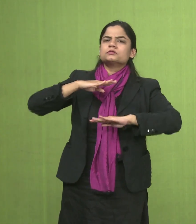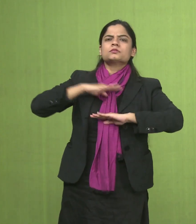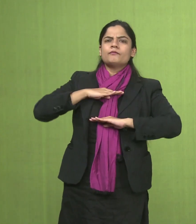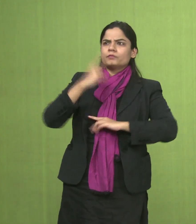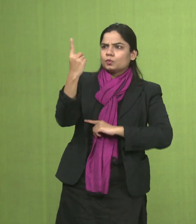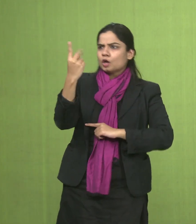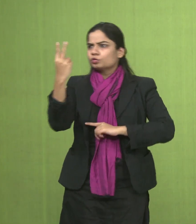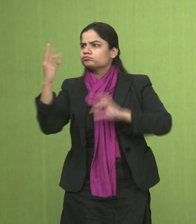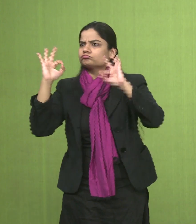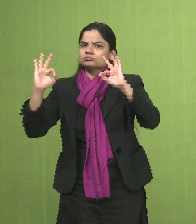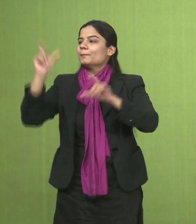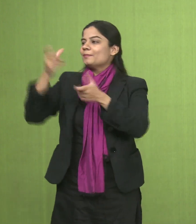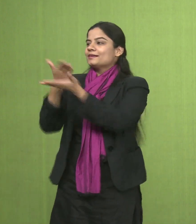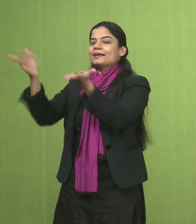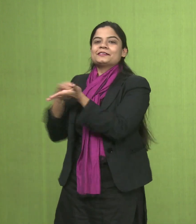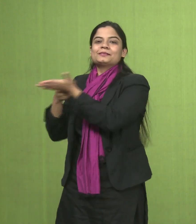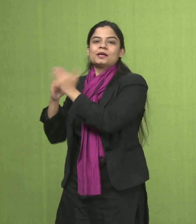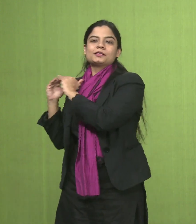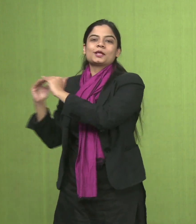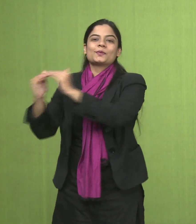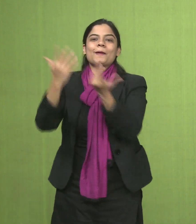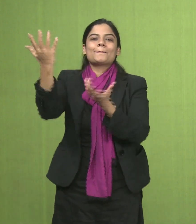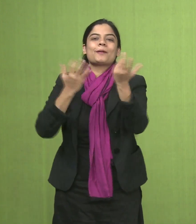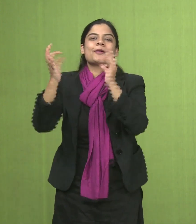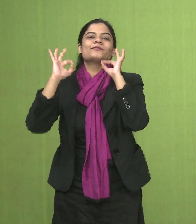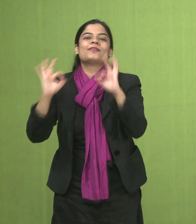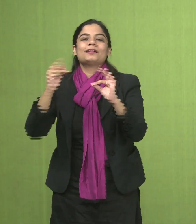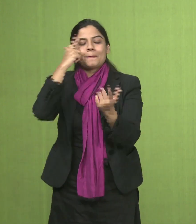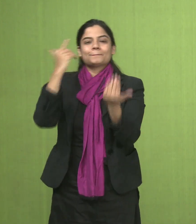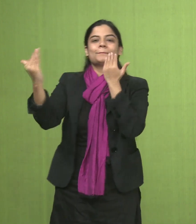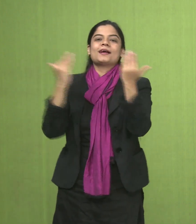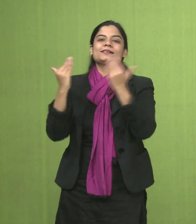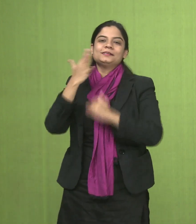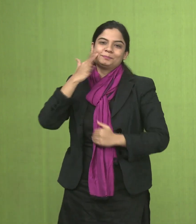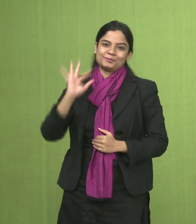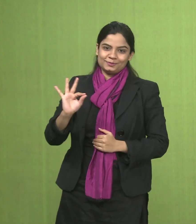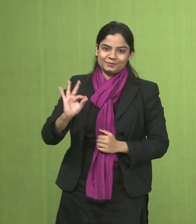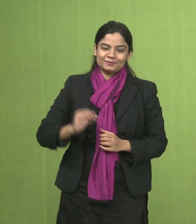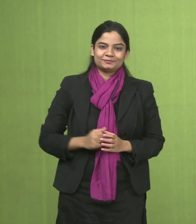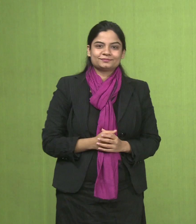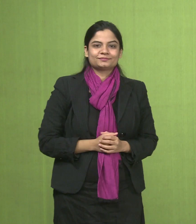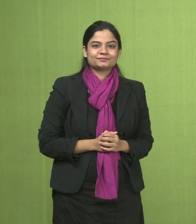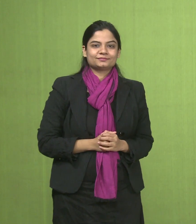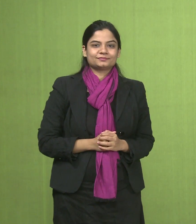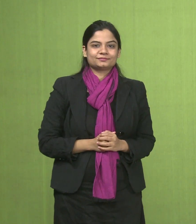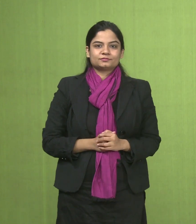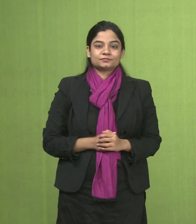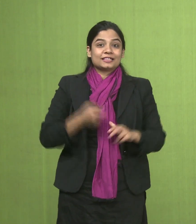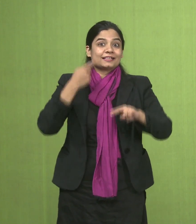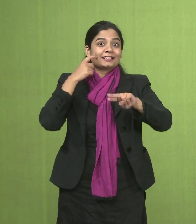able to buy. Just buy satisfactorily. Respect on everyone can buy equally. It's very important.